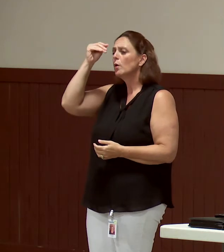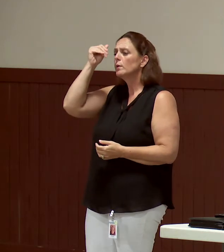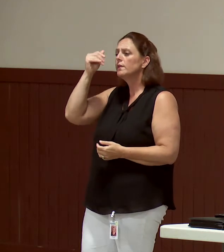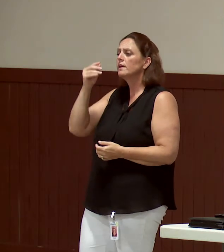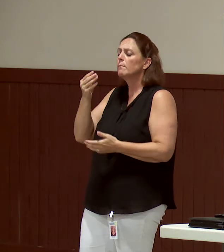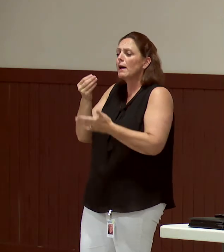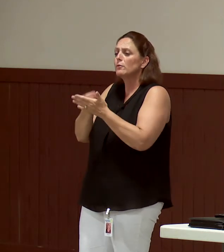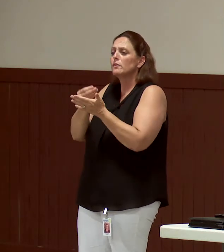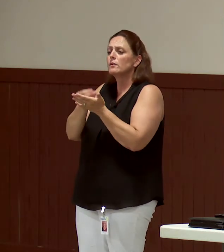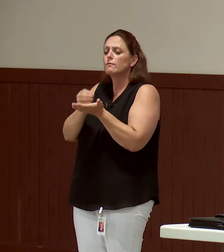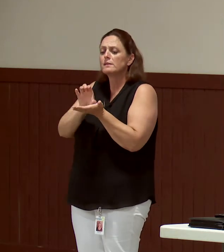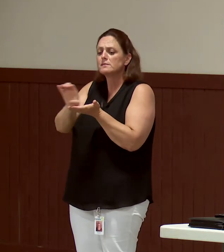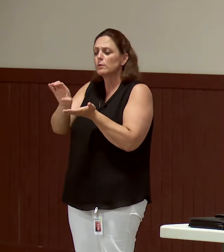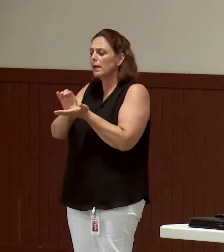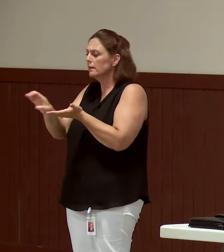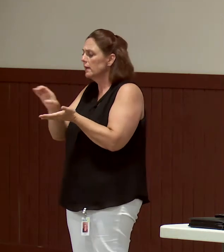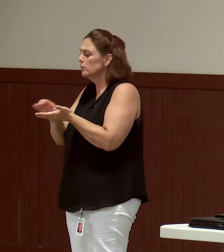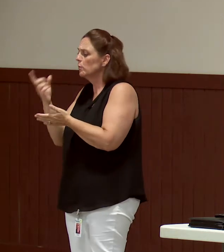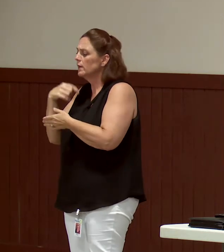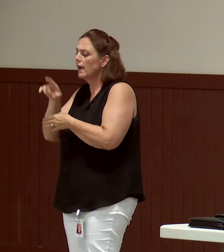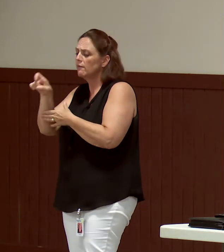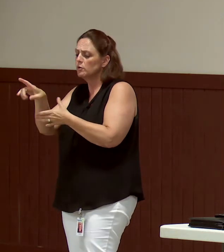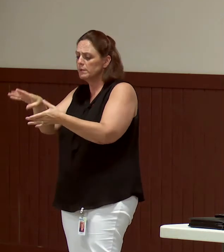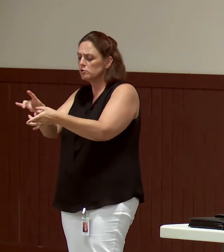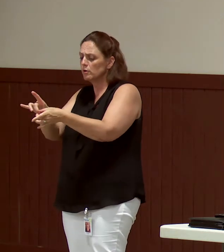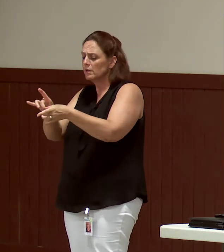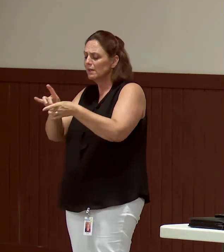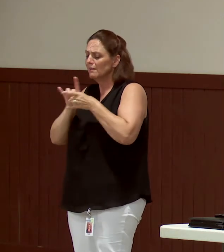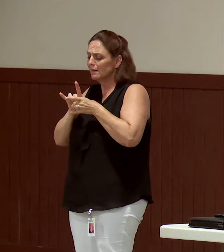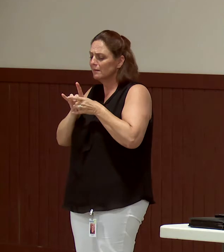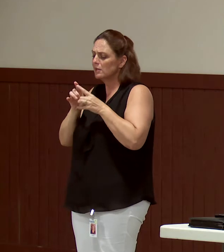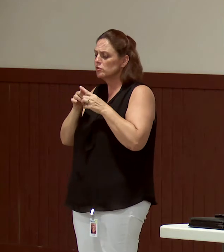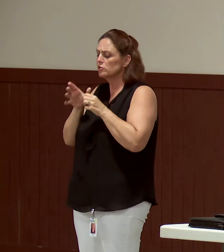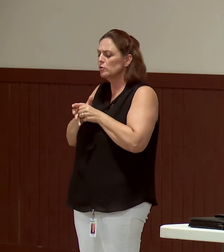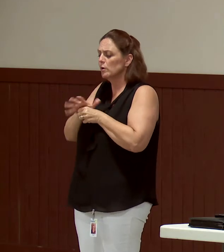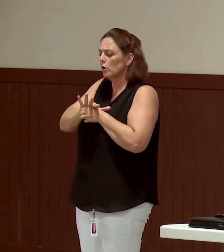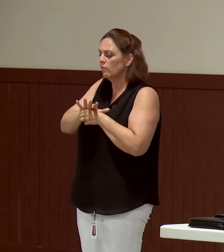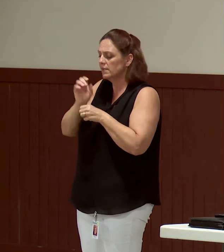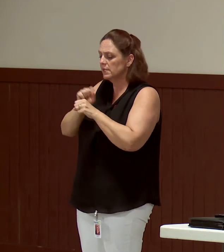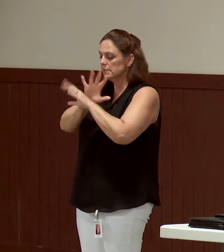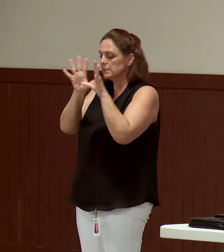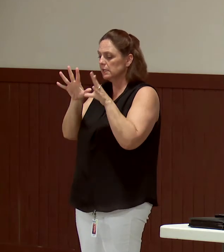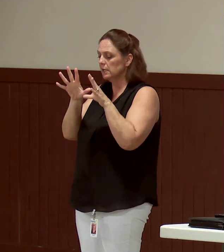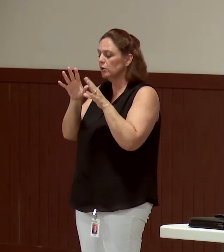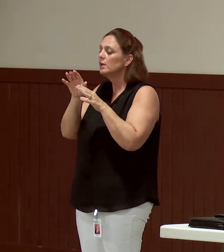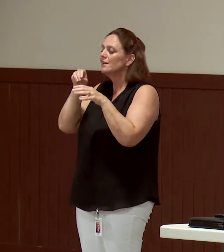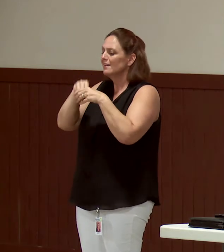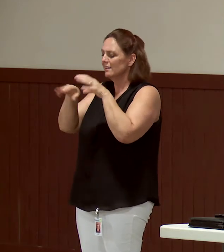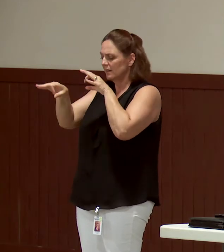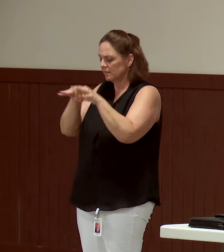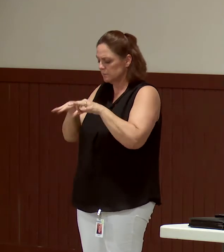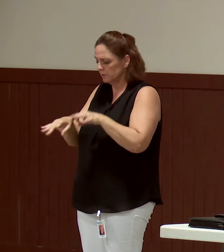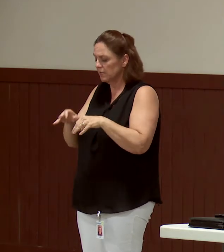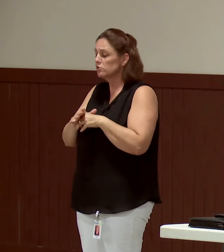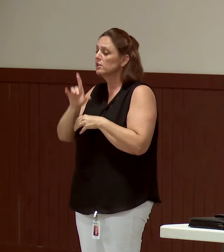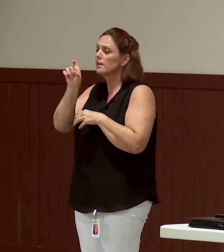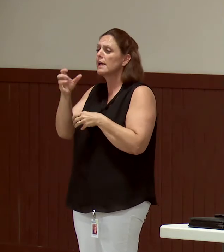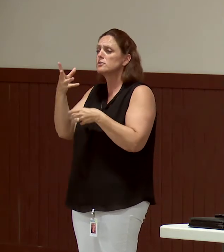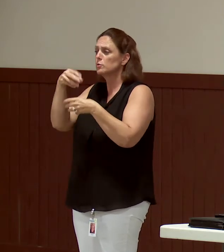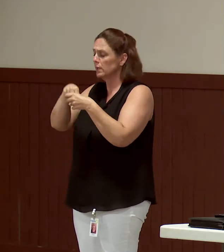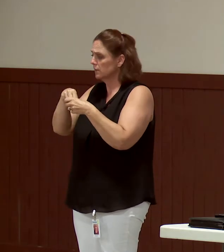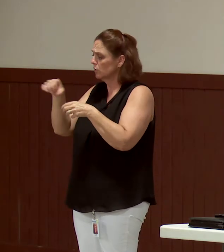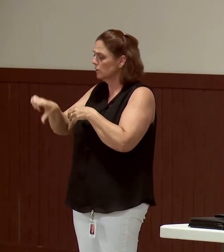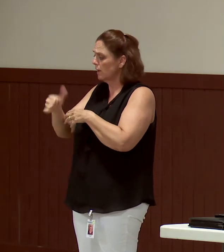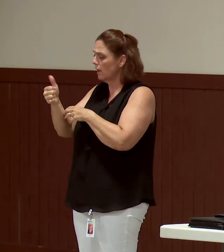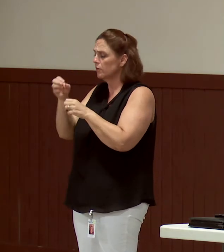sure that the connection to the impact of COVID is very clear in the application. You can certainly include